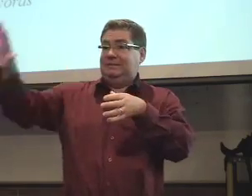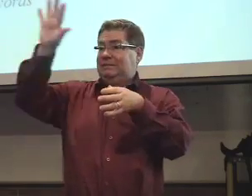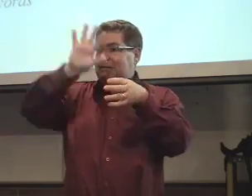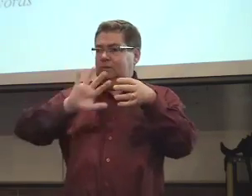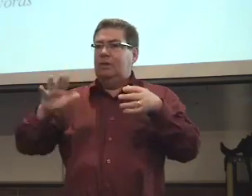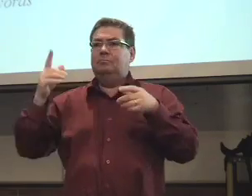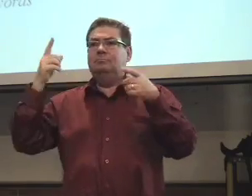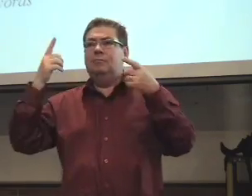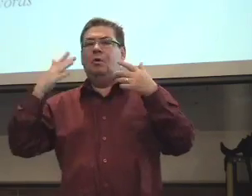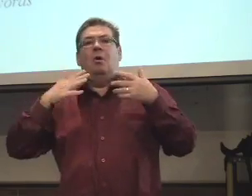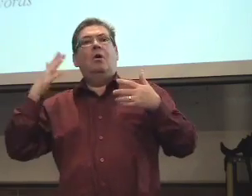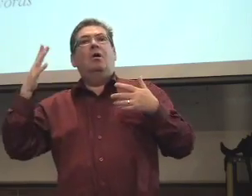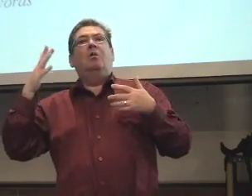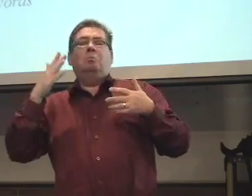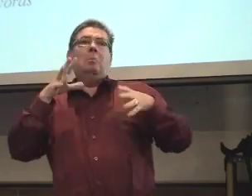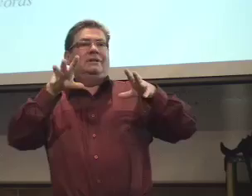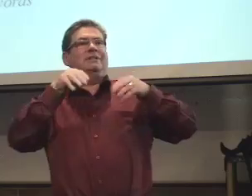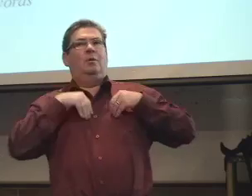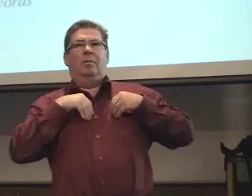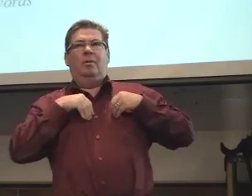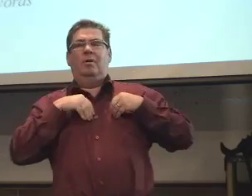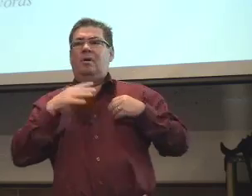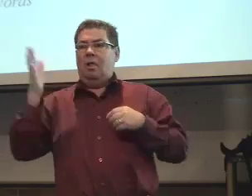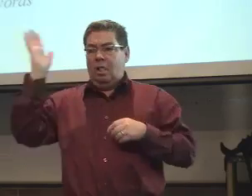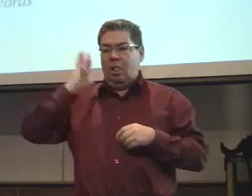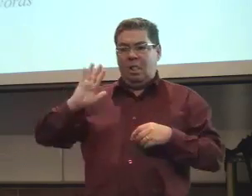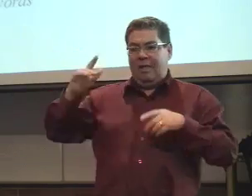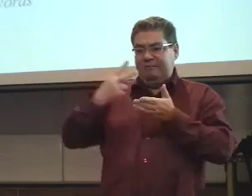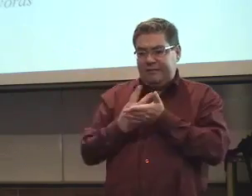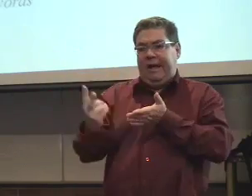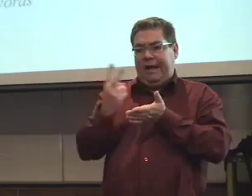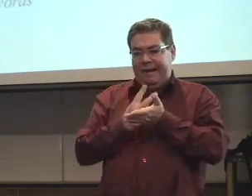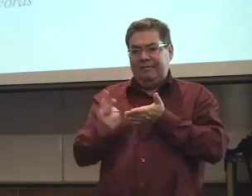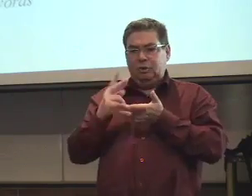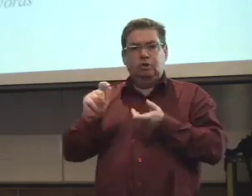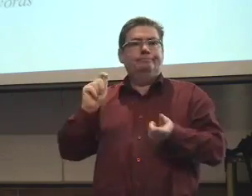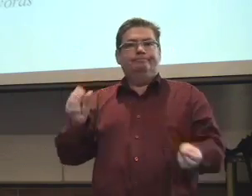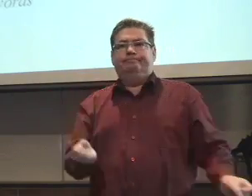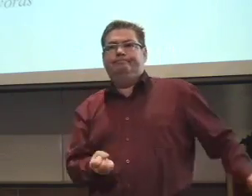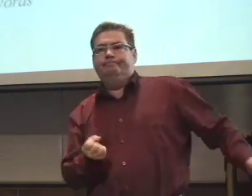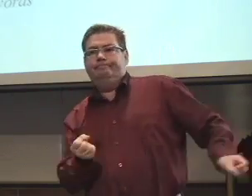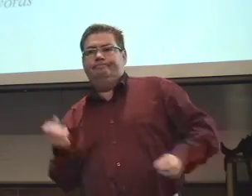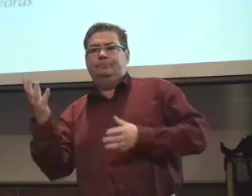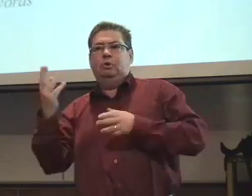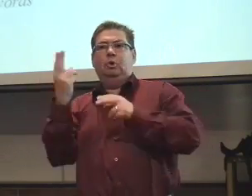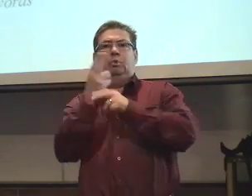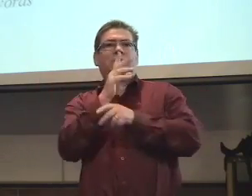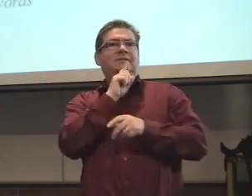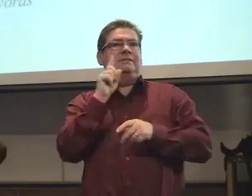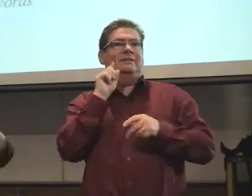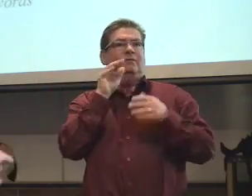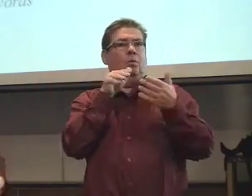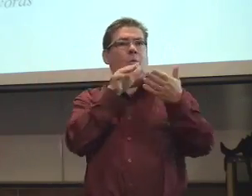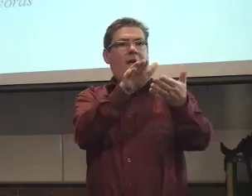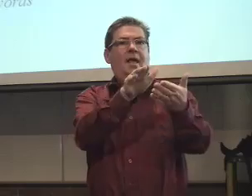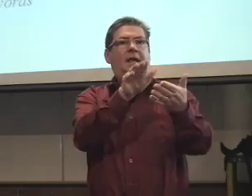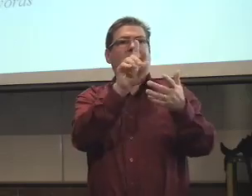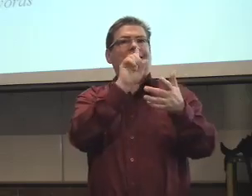have been willing to say, wait a minute, this is wrong. Let's do it. Take it from deaf people, go from a deaf perspective and build it up from